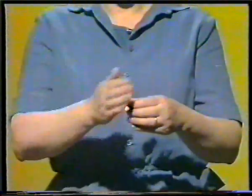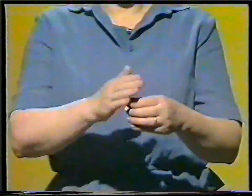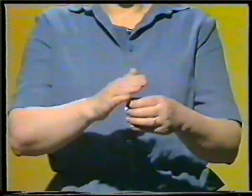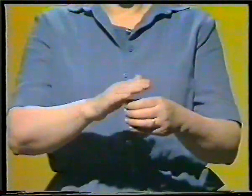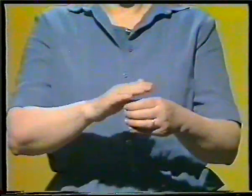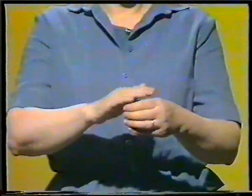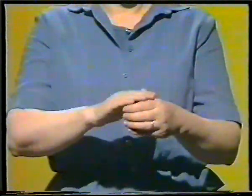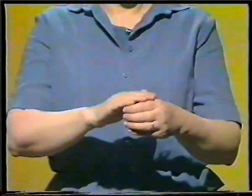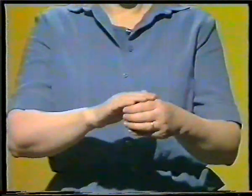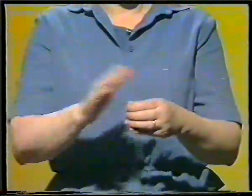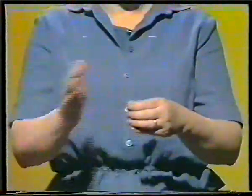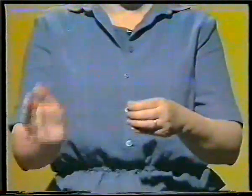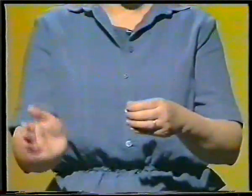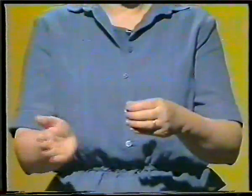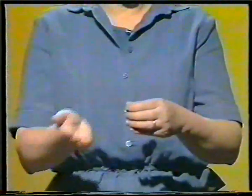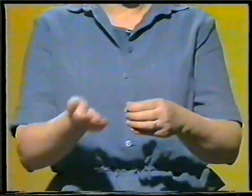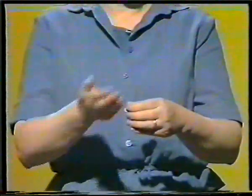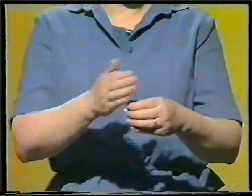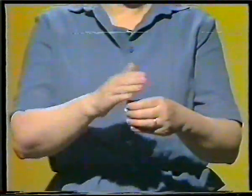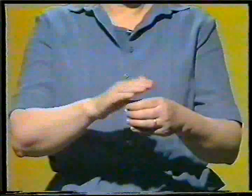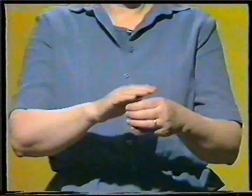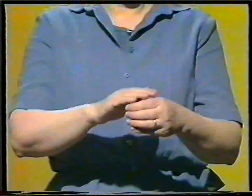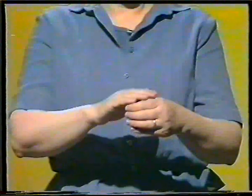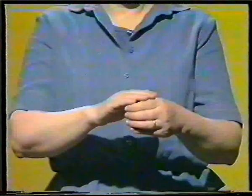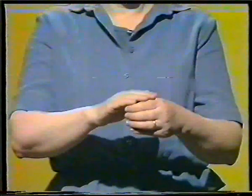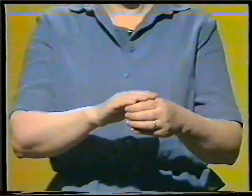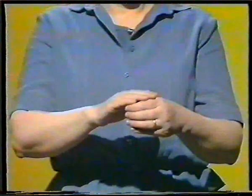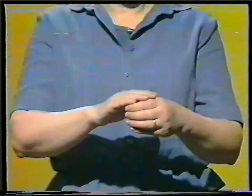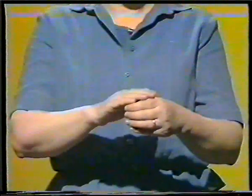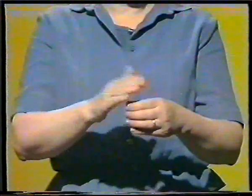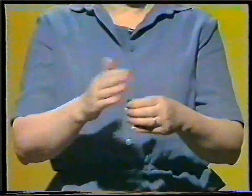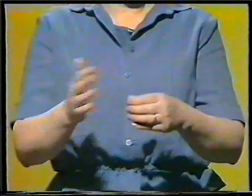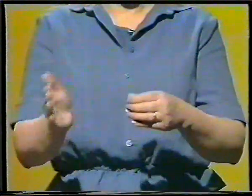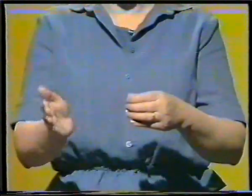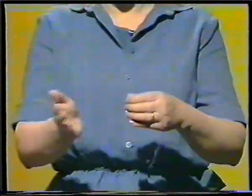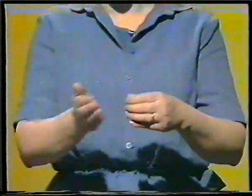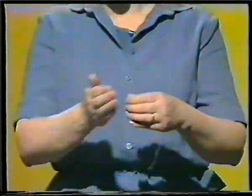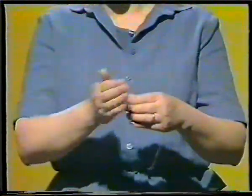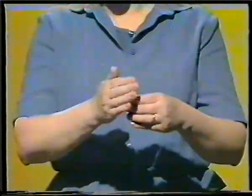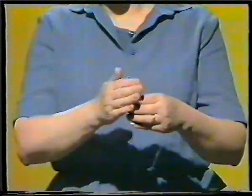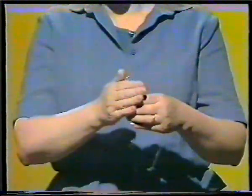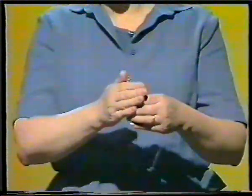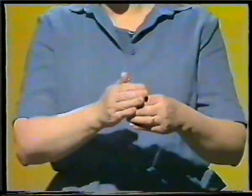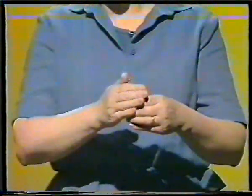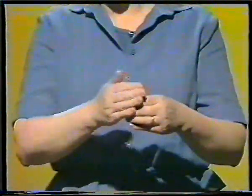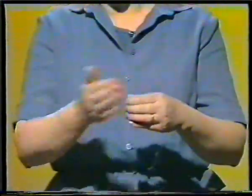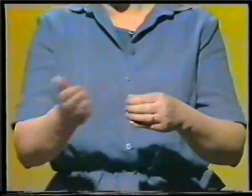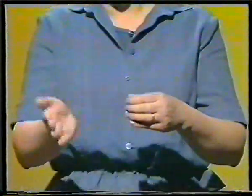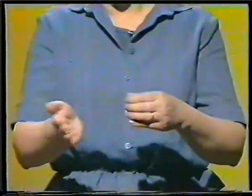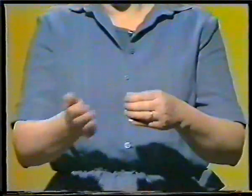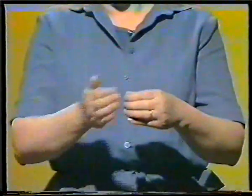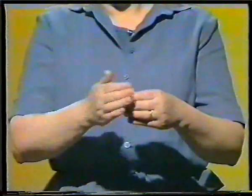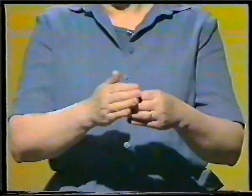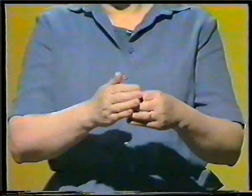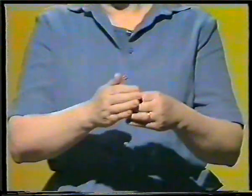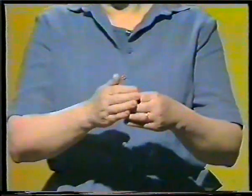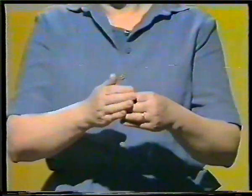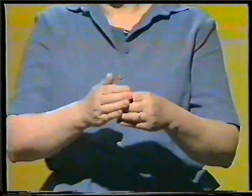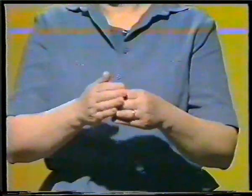More. It makes more food very clear. If it's not food, then make the sign slightly more to the side. More.